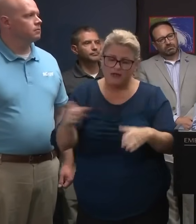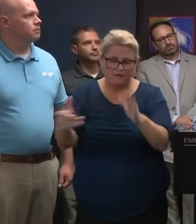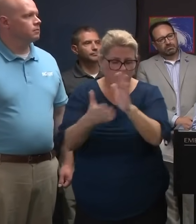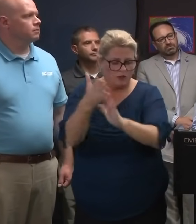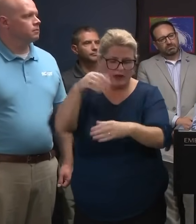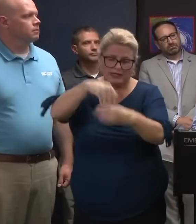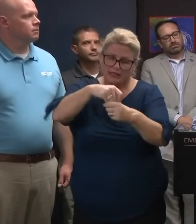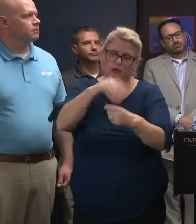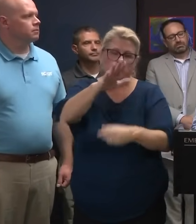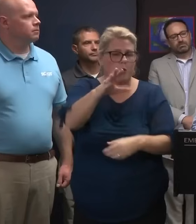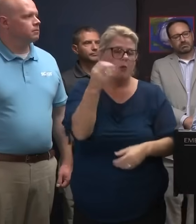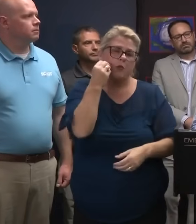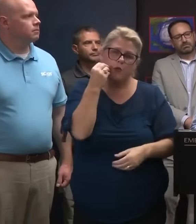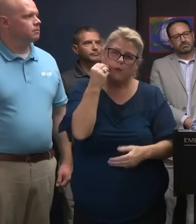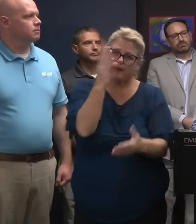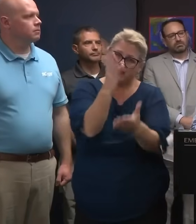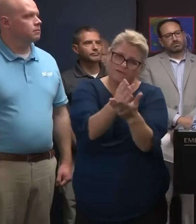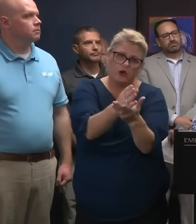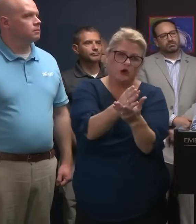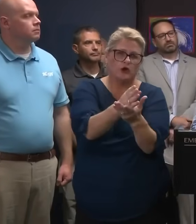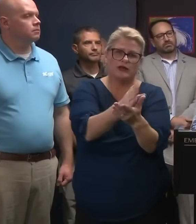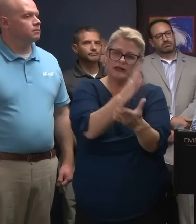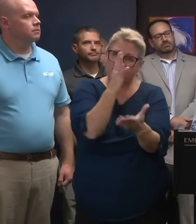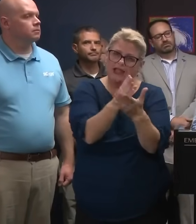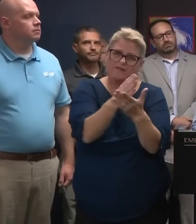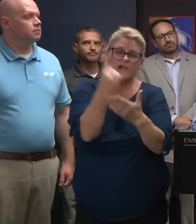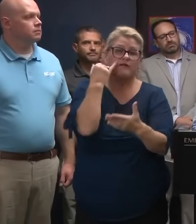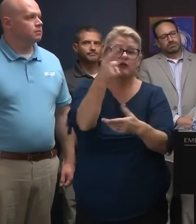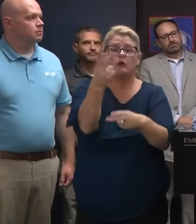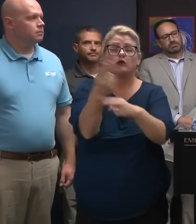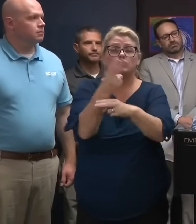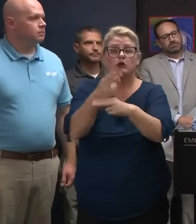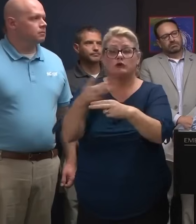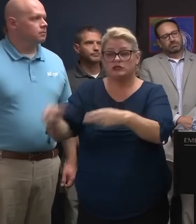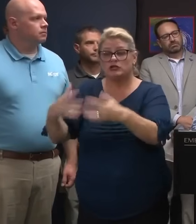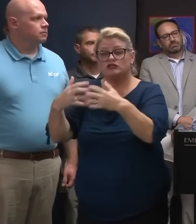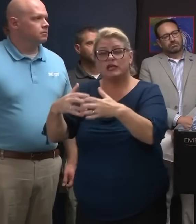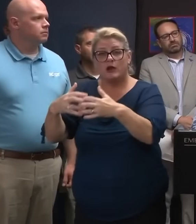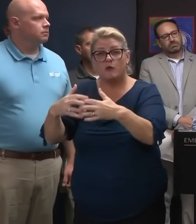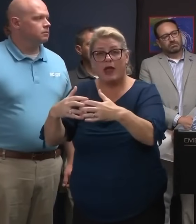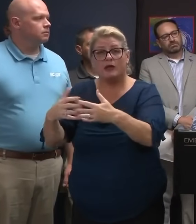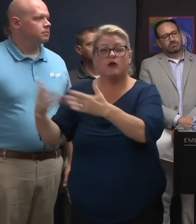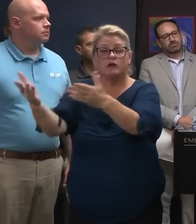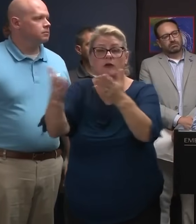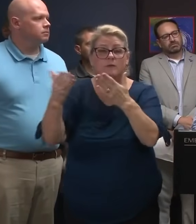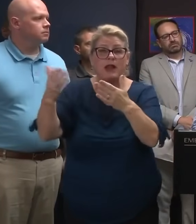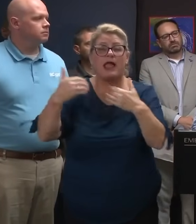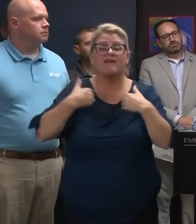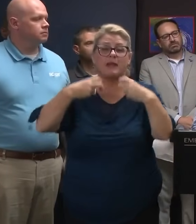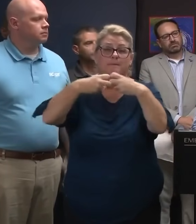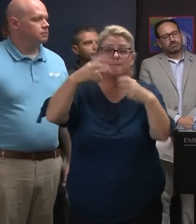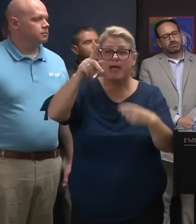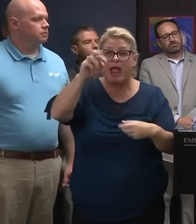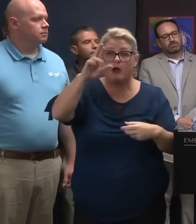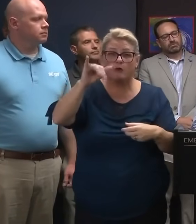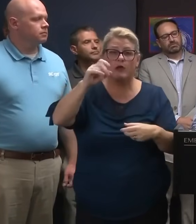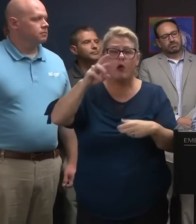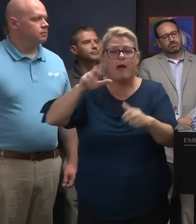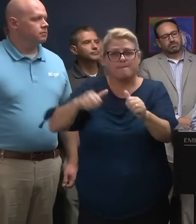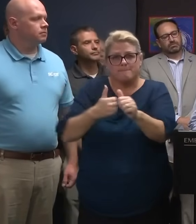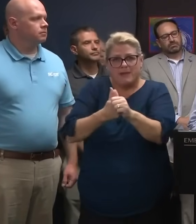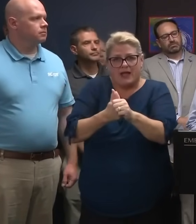generator inside of your home. If you're using a portable generator, having a battery operated or battery